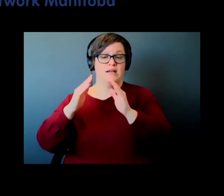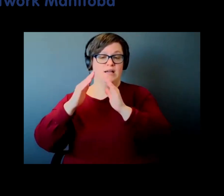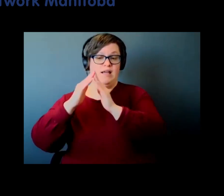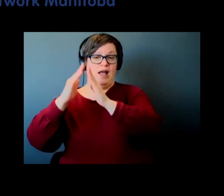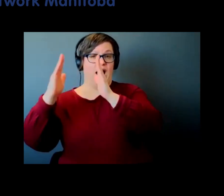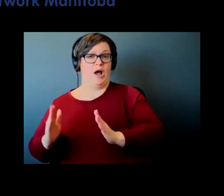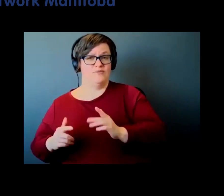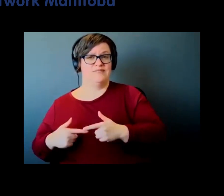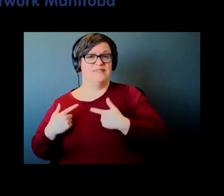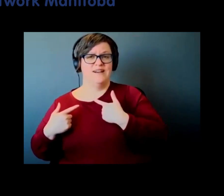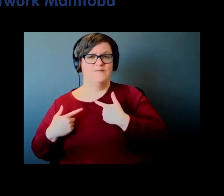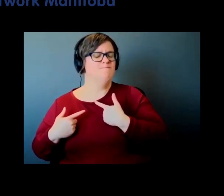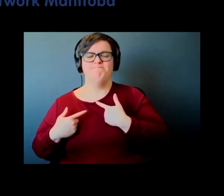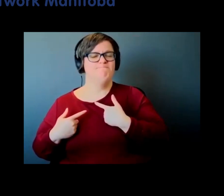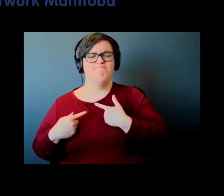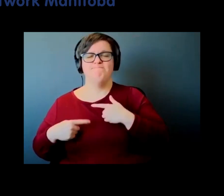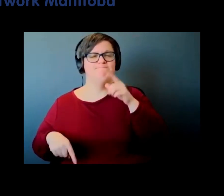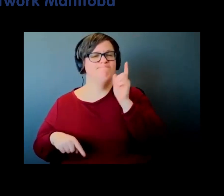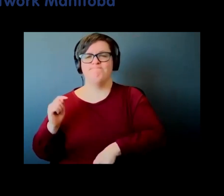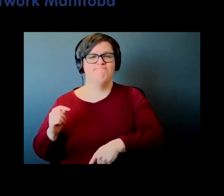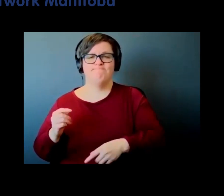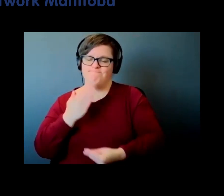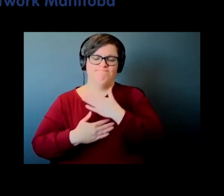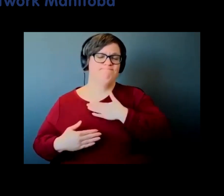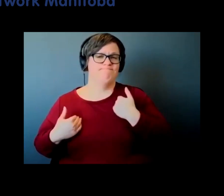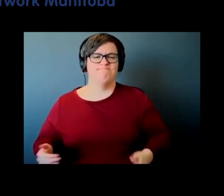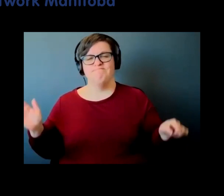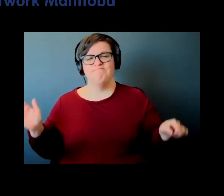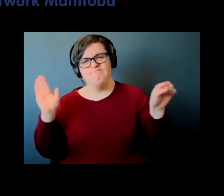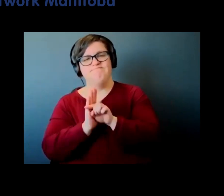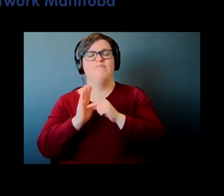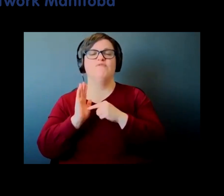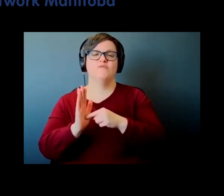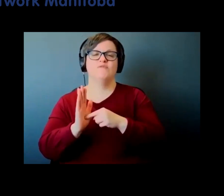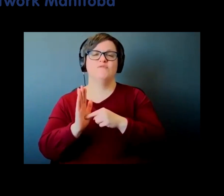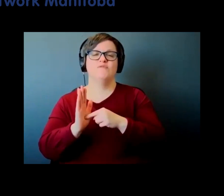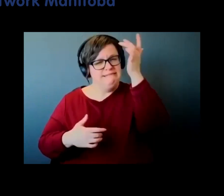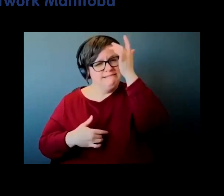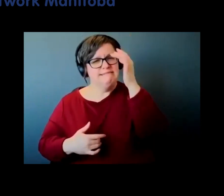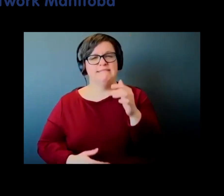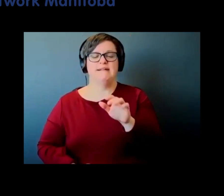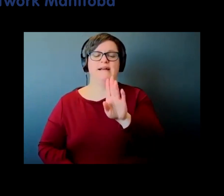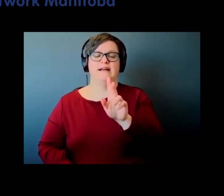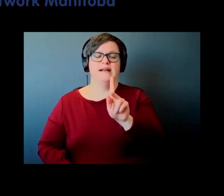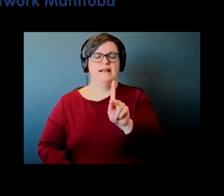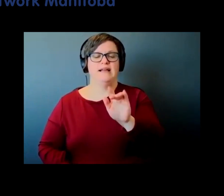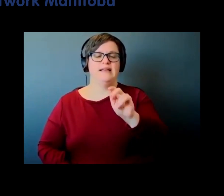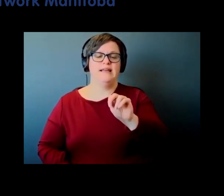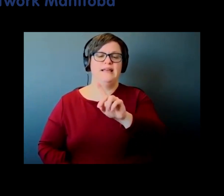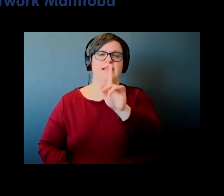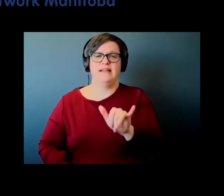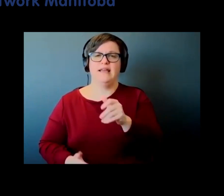moment. I'll get things like kidney failure, things like that in indoor housing. It's not so fun. So for